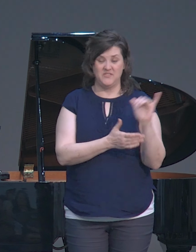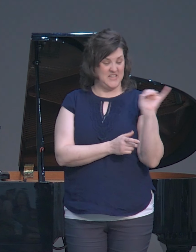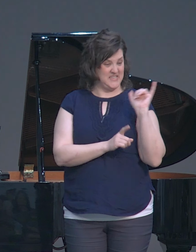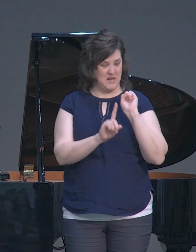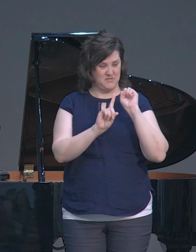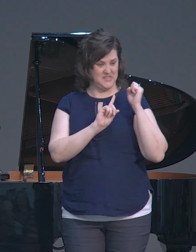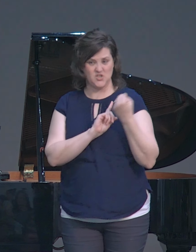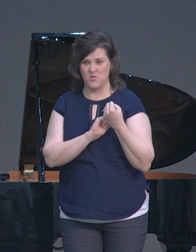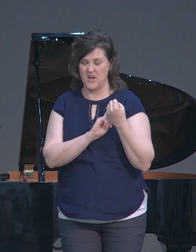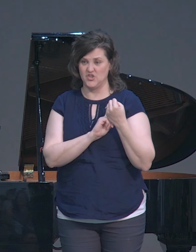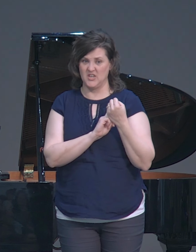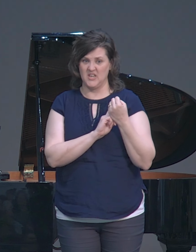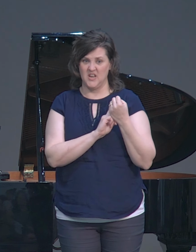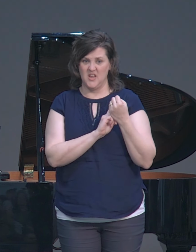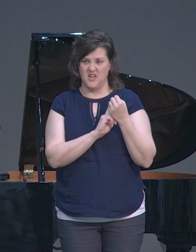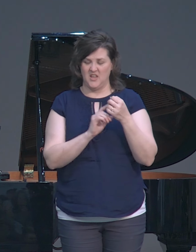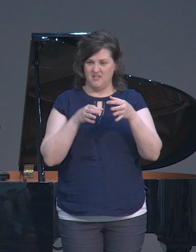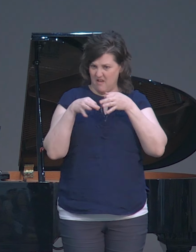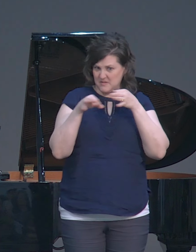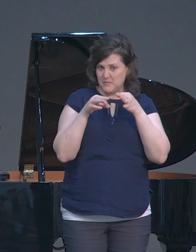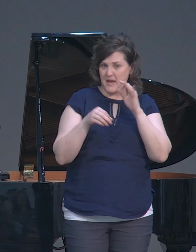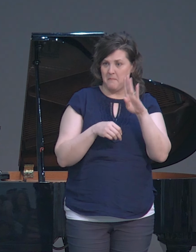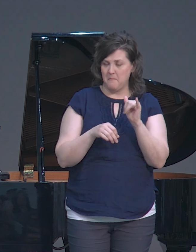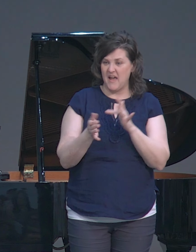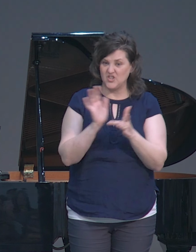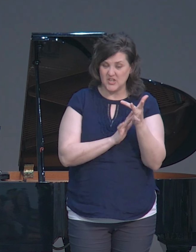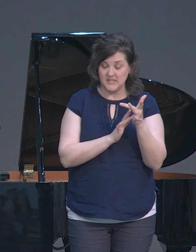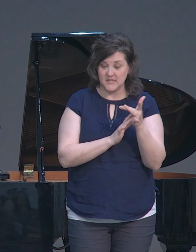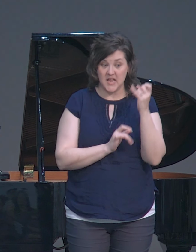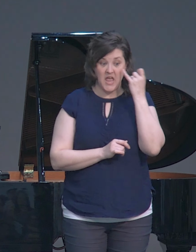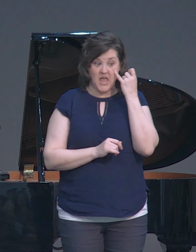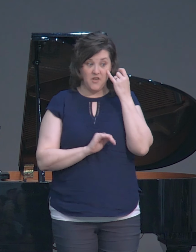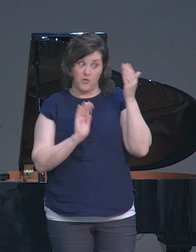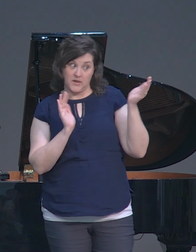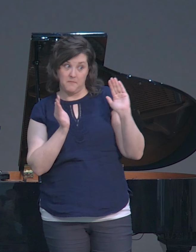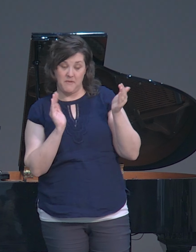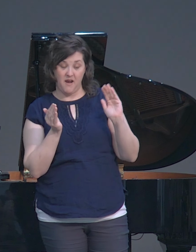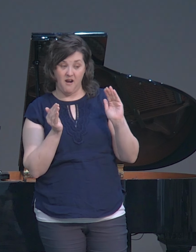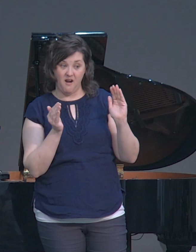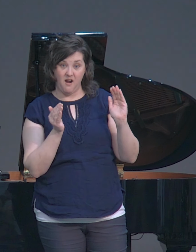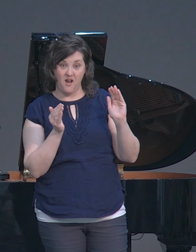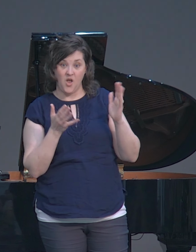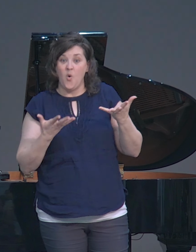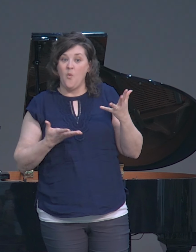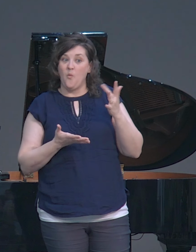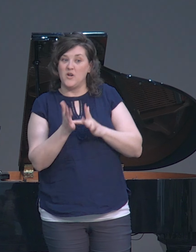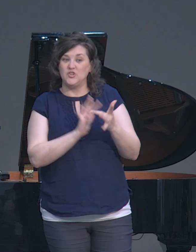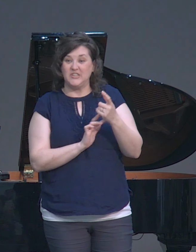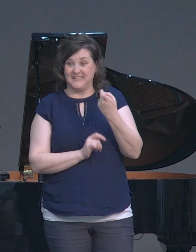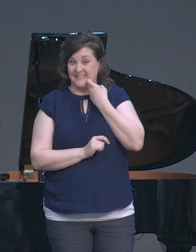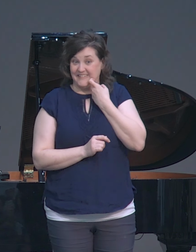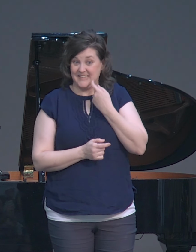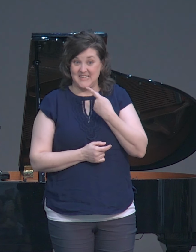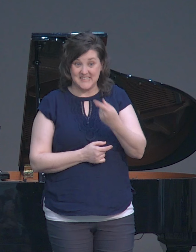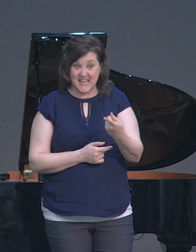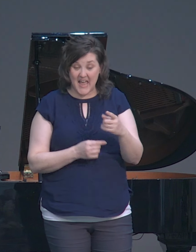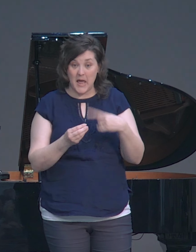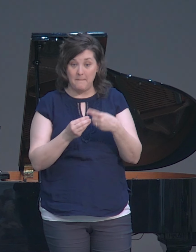scenario illustrated by Jesus' colorful expression. When we compare that with what Jesus just said